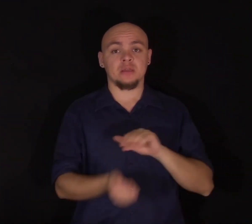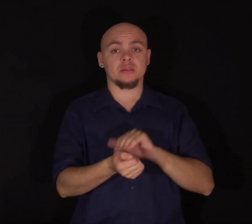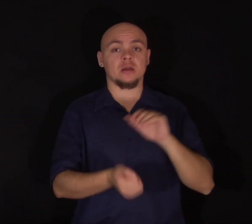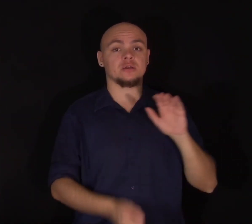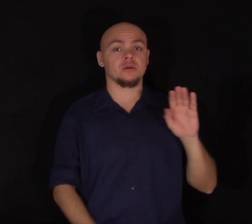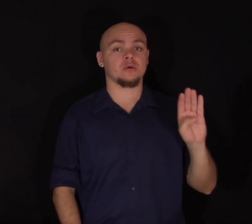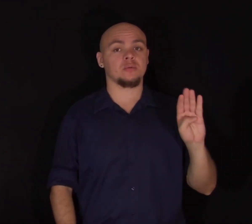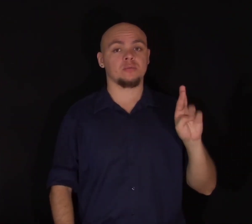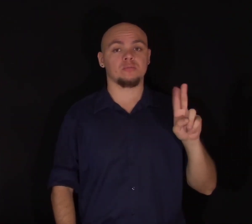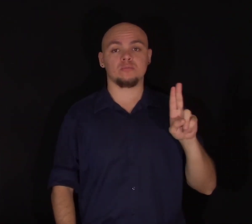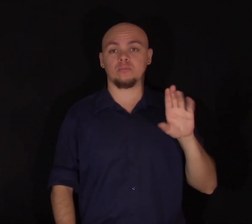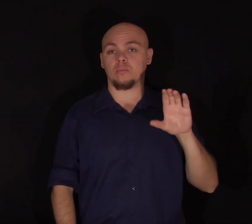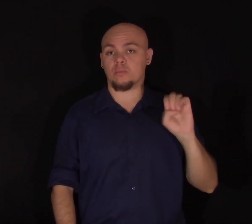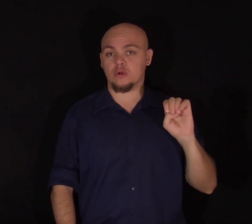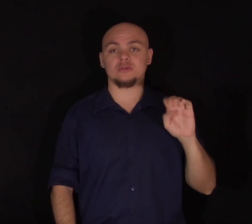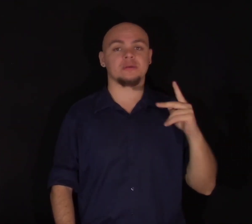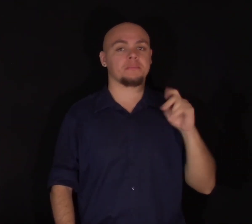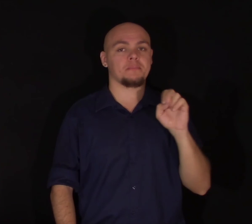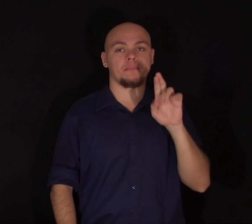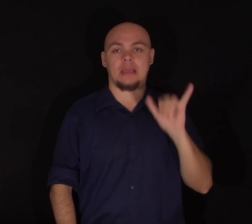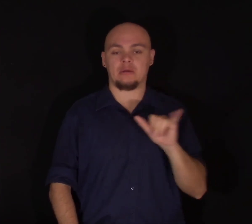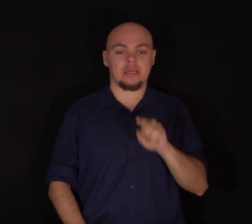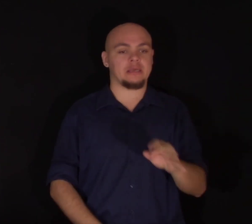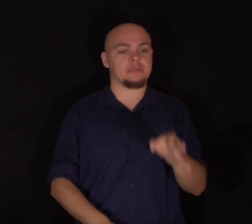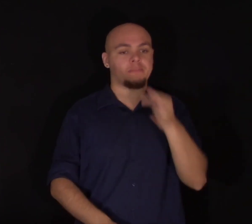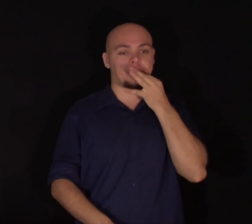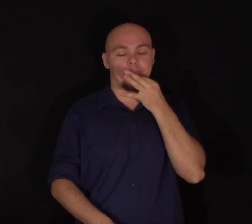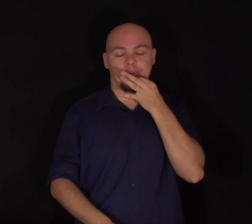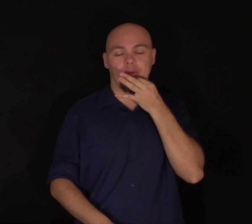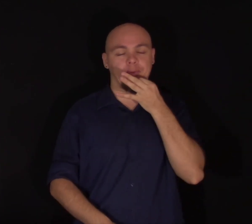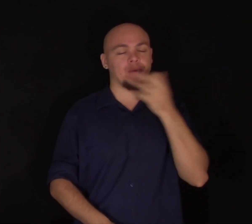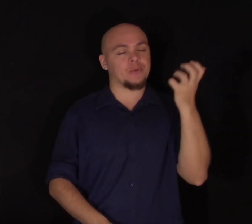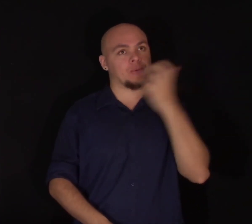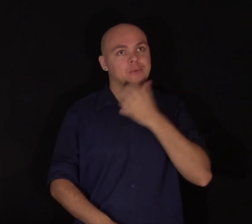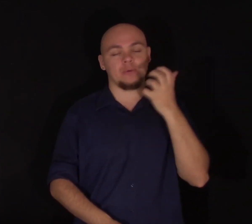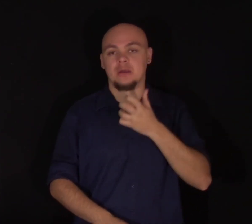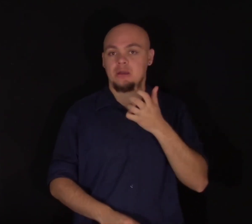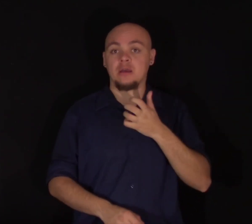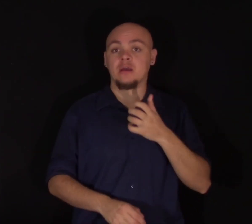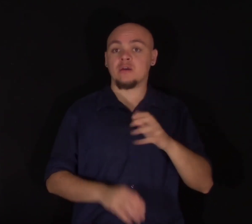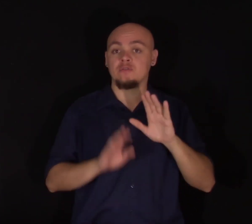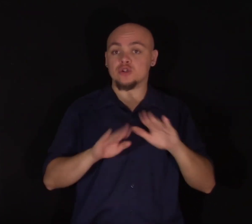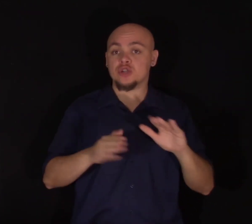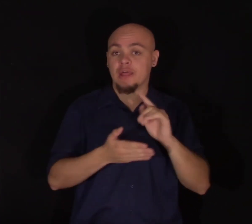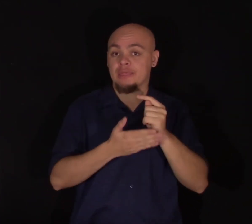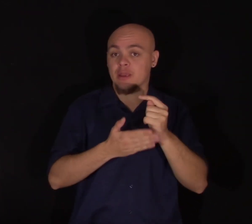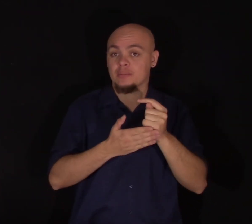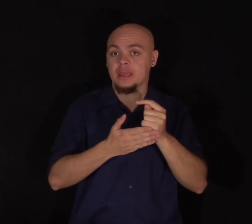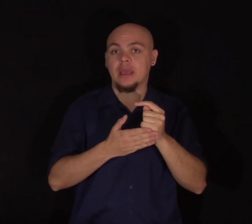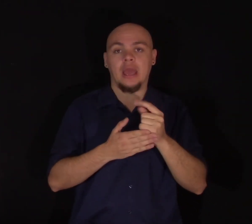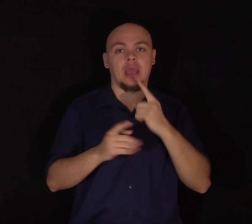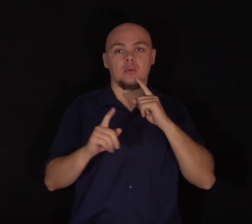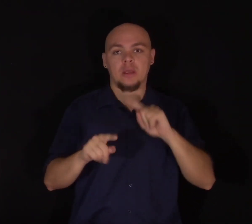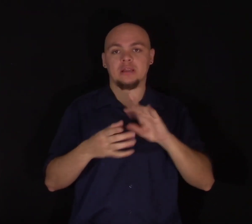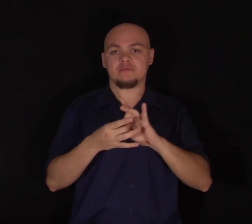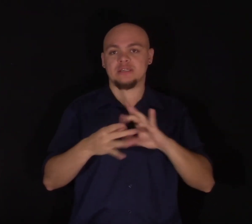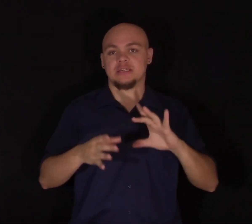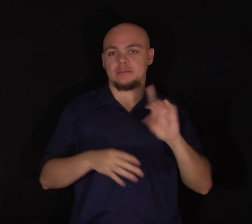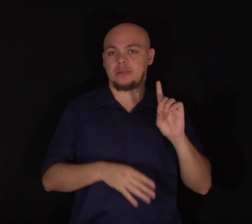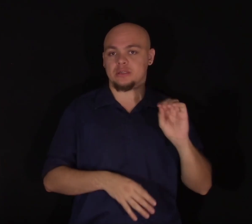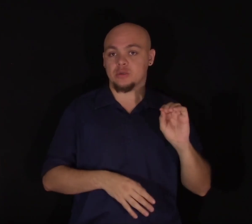is an expert in the field of child psychiatry and reactive attachment disorder. He says by